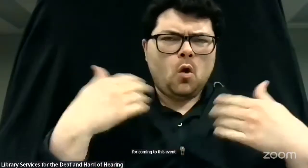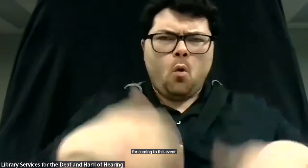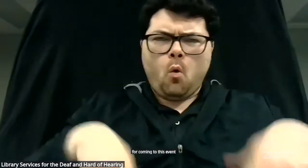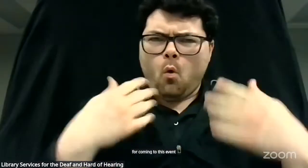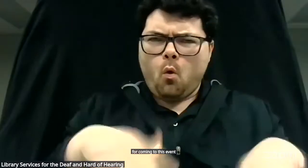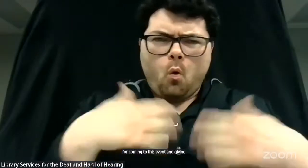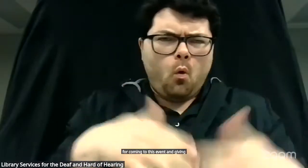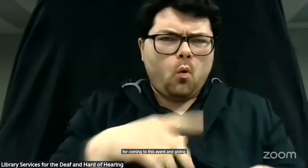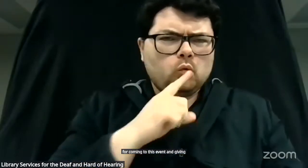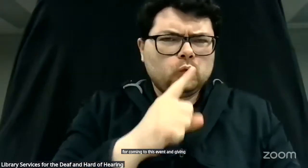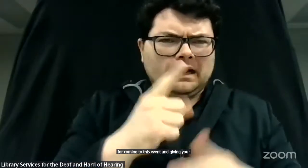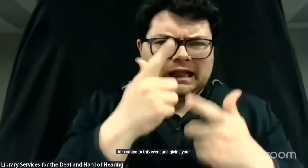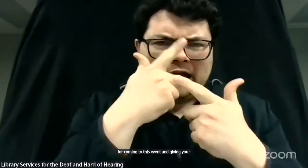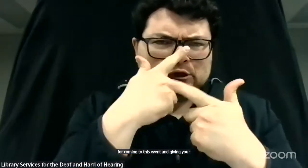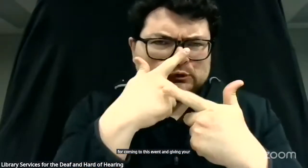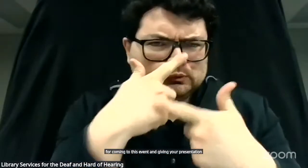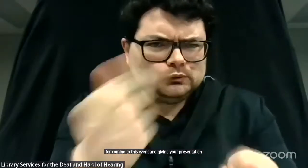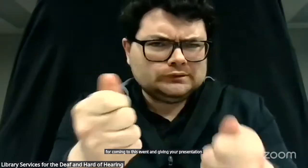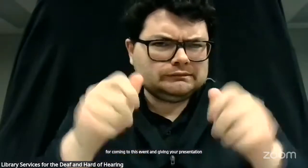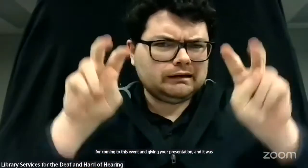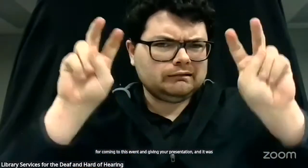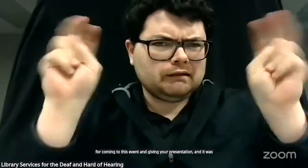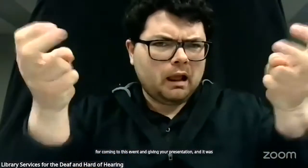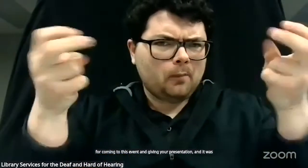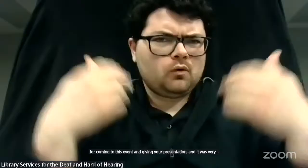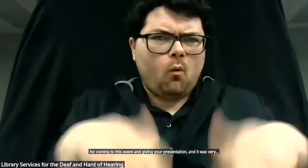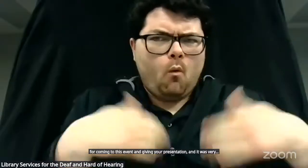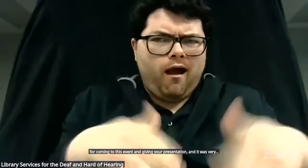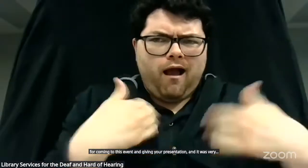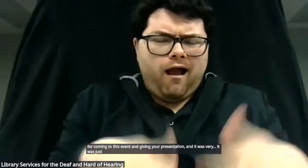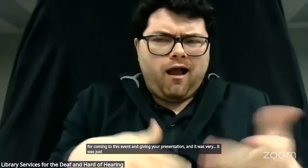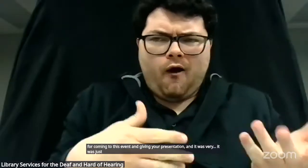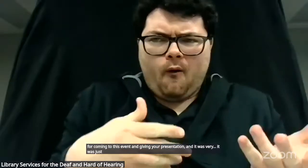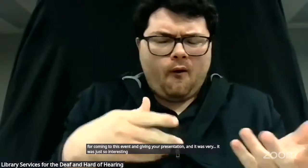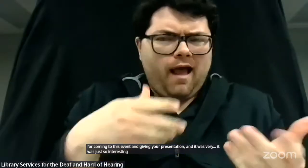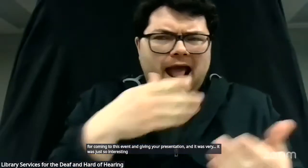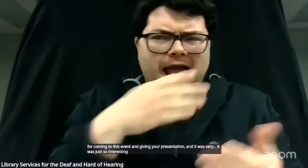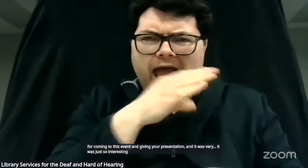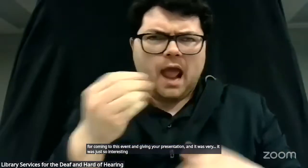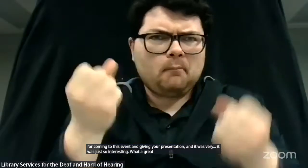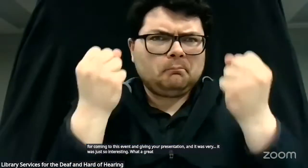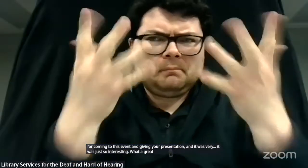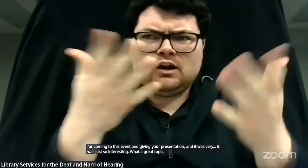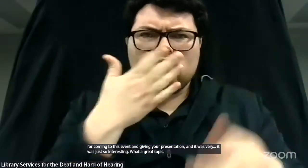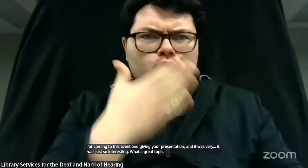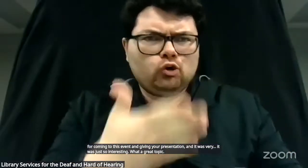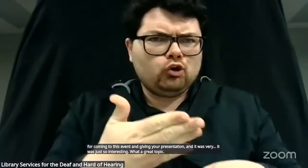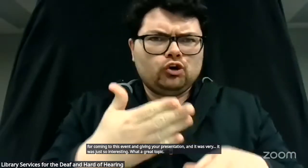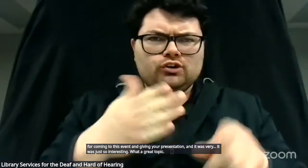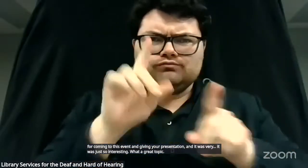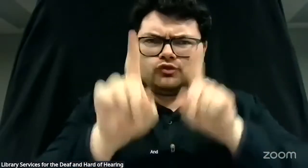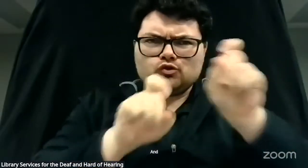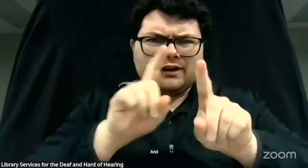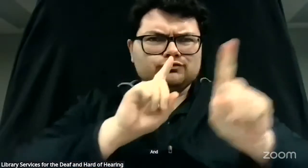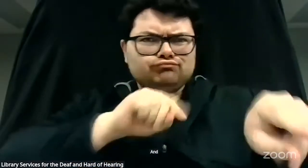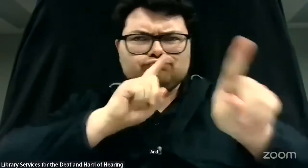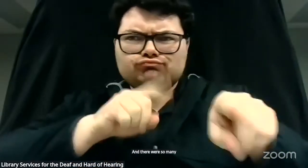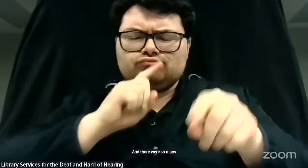your presentation. And it was just so interesting. What a great topic. And there were so many good questions